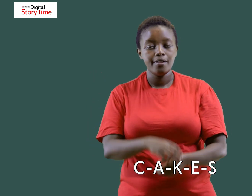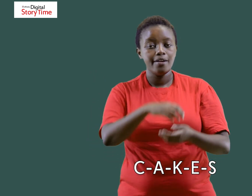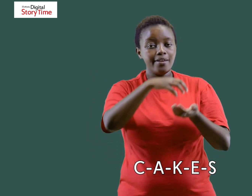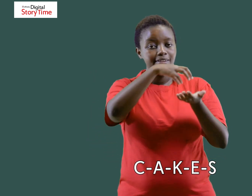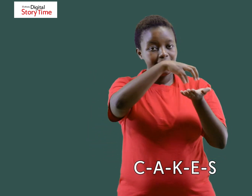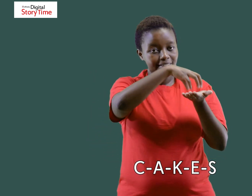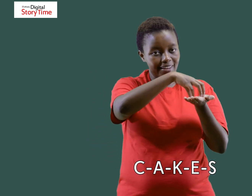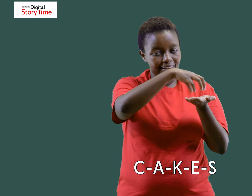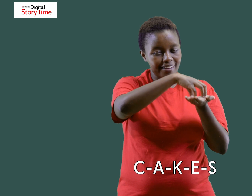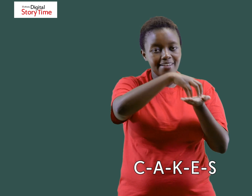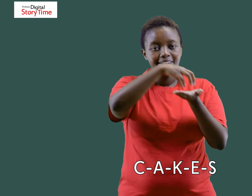Cakes.